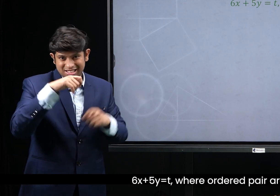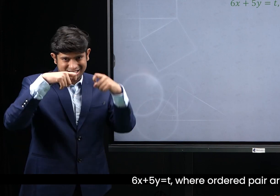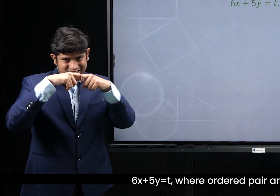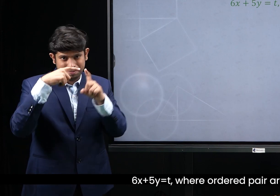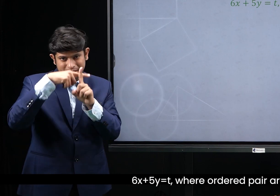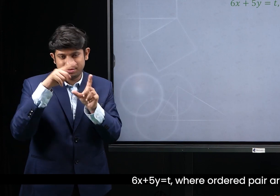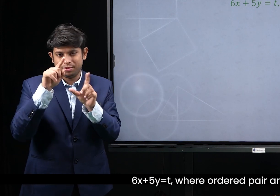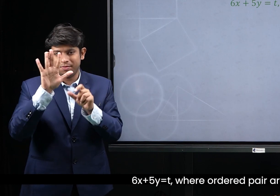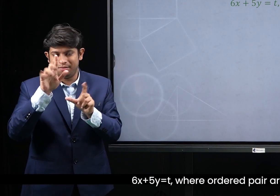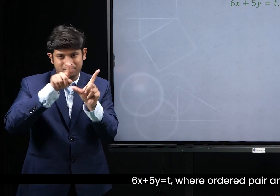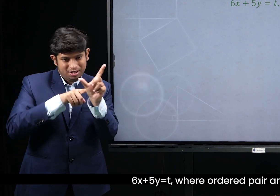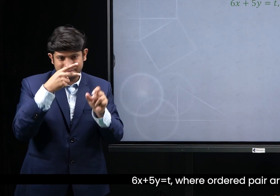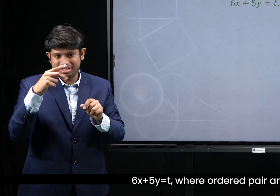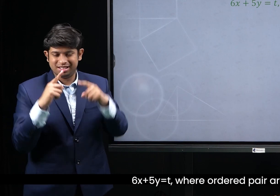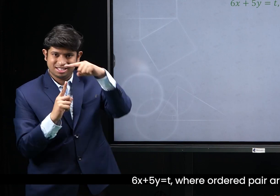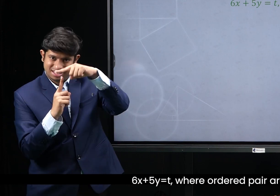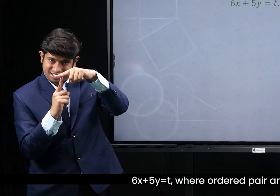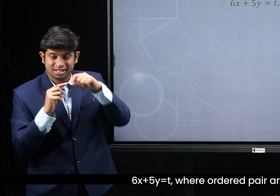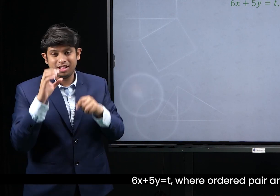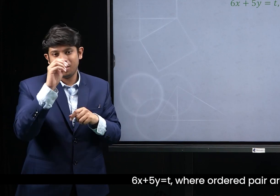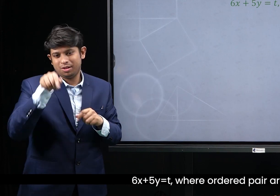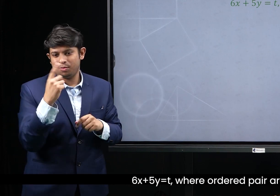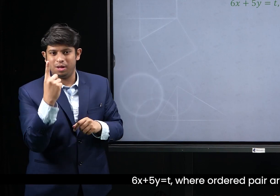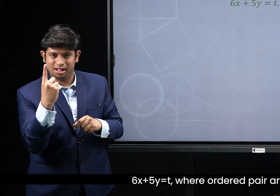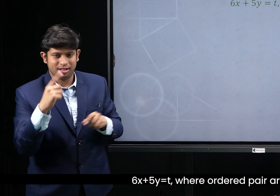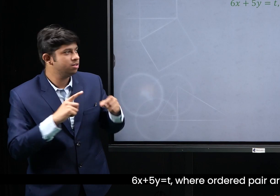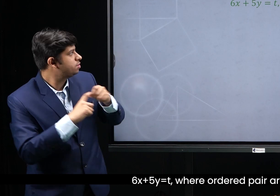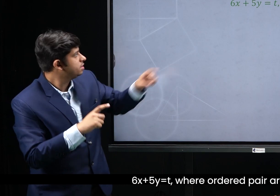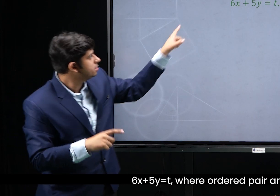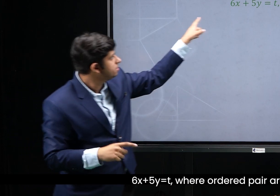plus 5y is equal to t, where ordered pair are 0, 1.